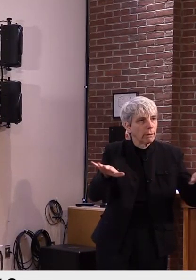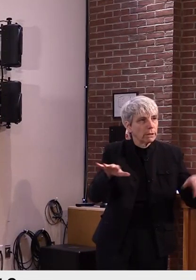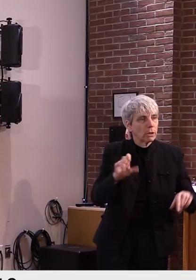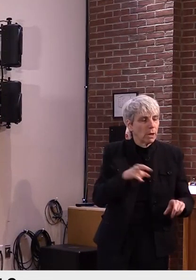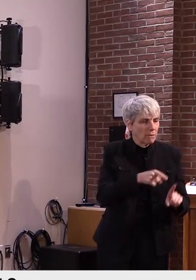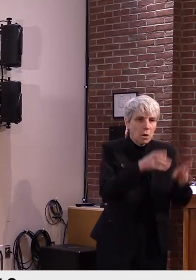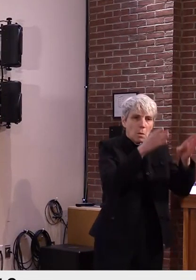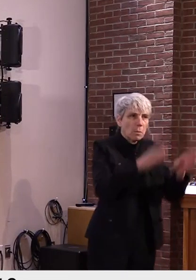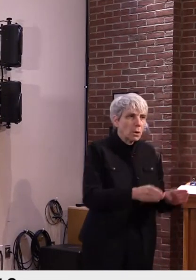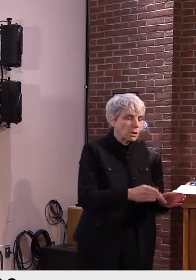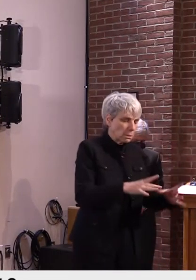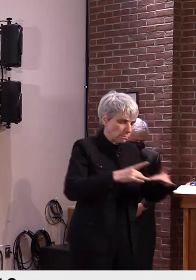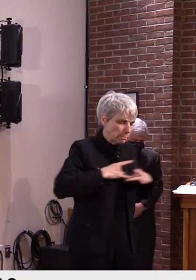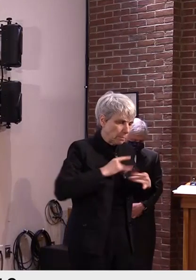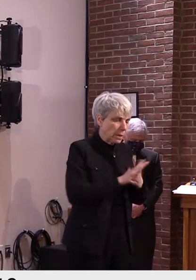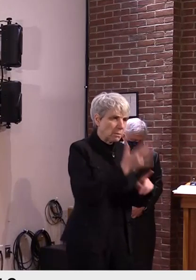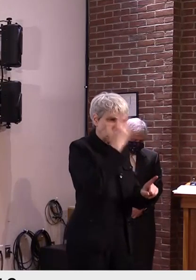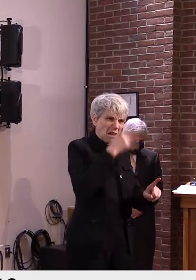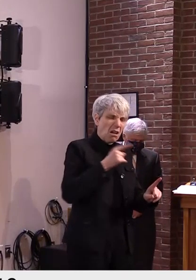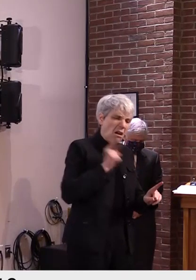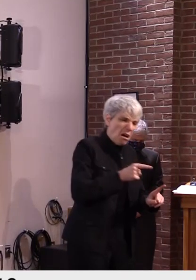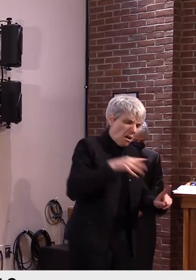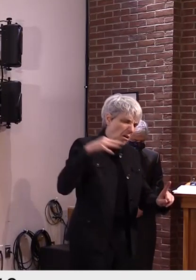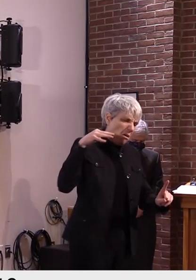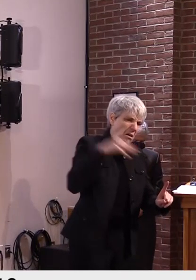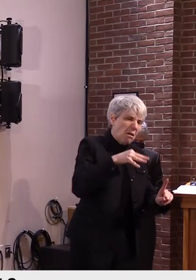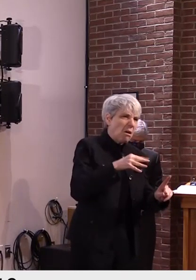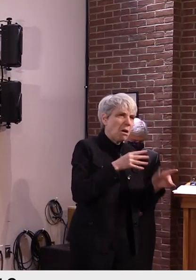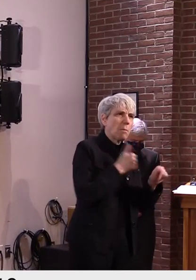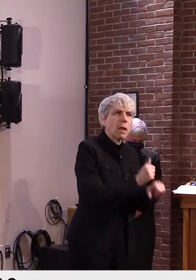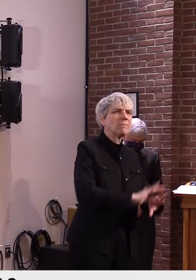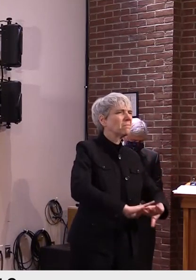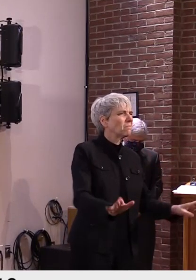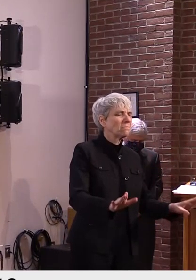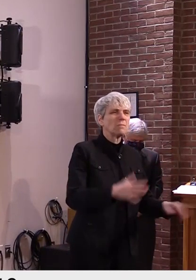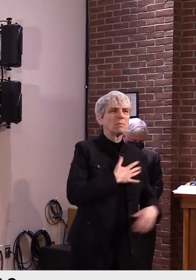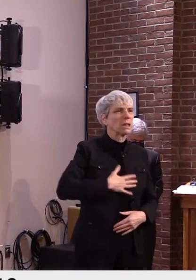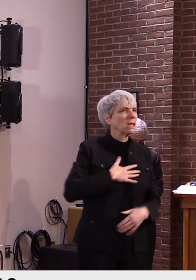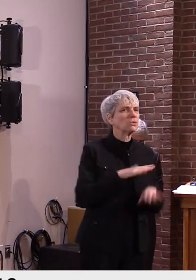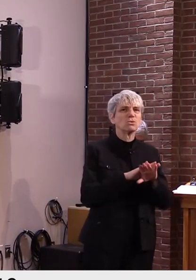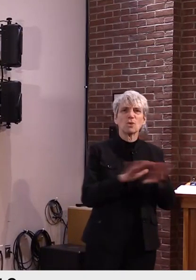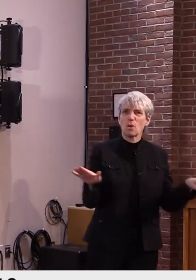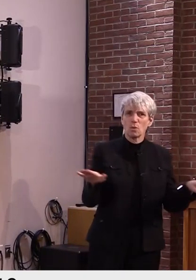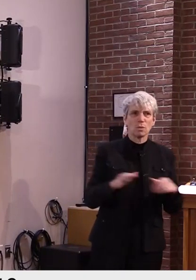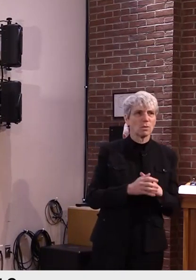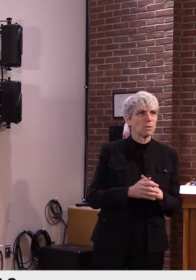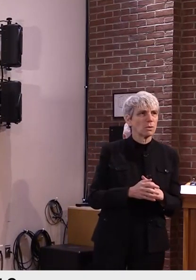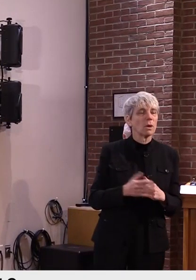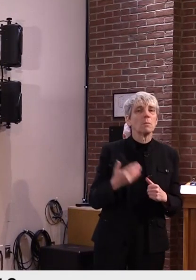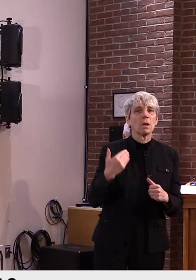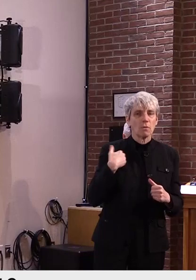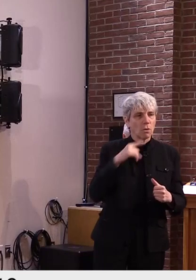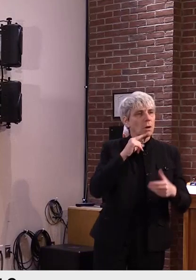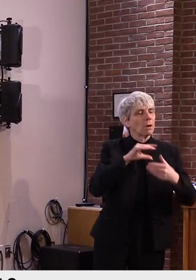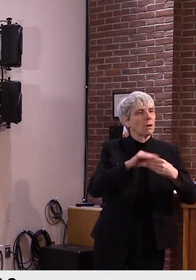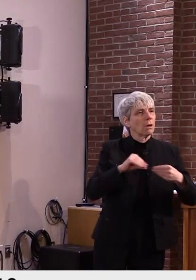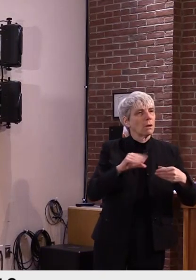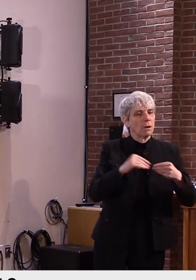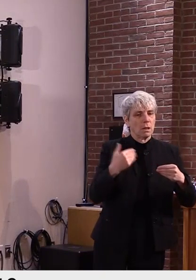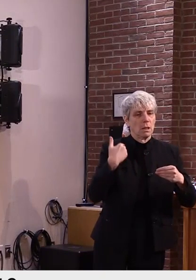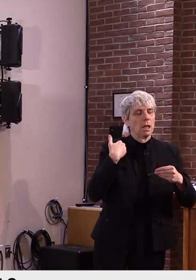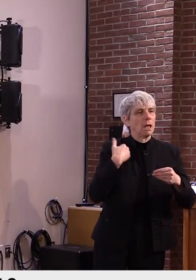to be blamed or stigmatized. I mentioned stigma at our last press conference and got several questions on